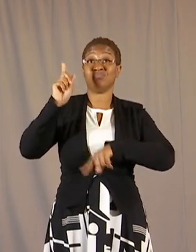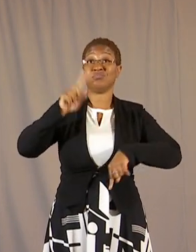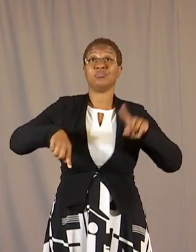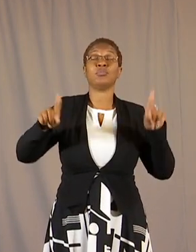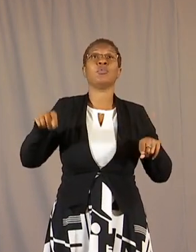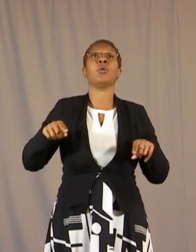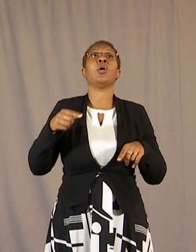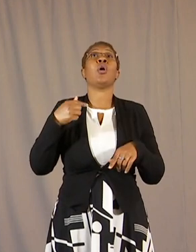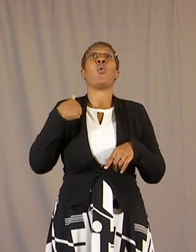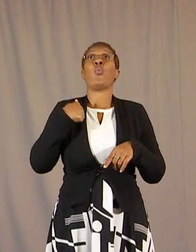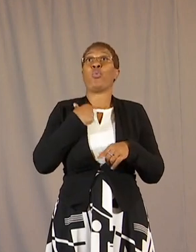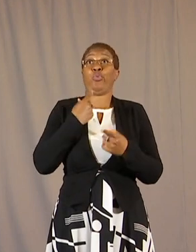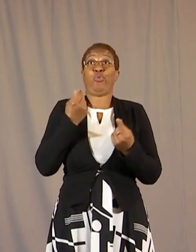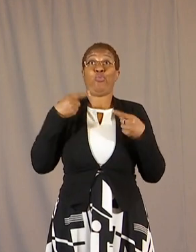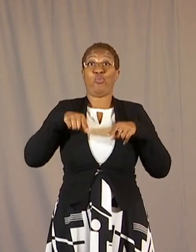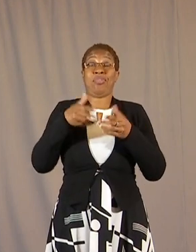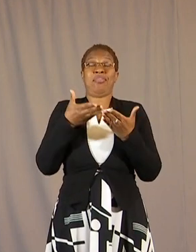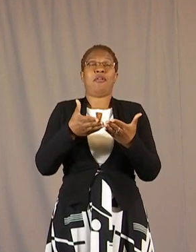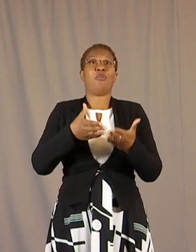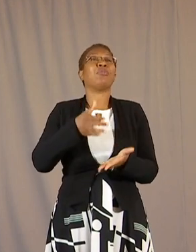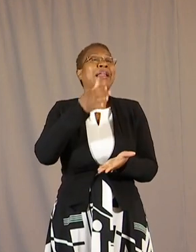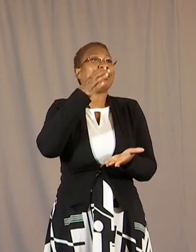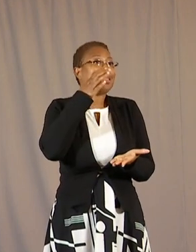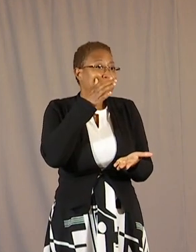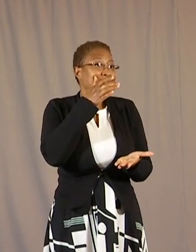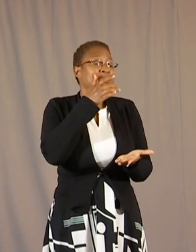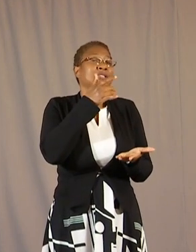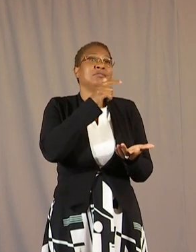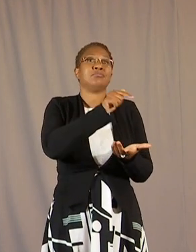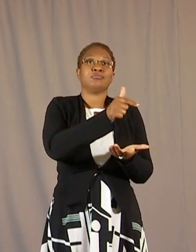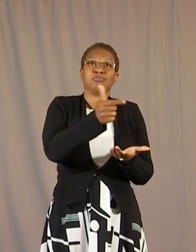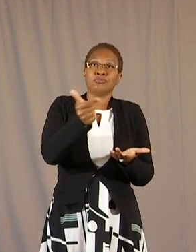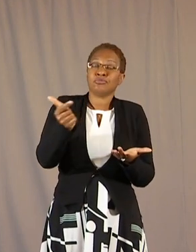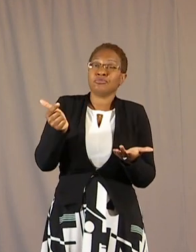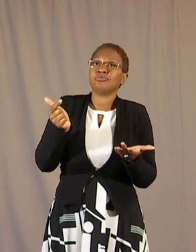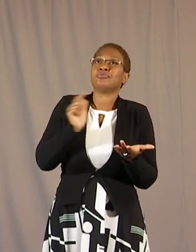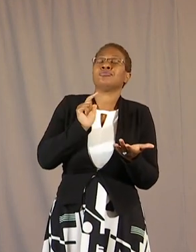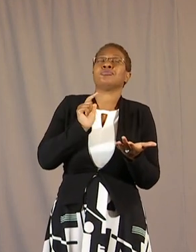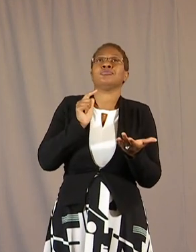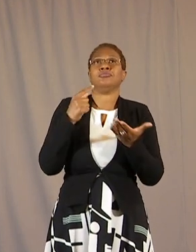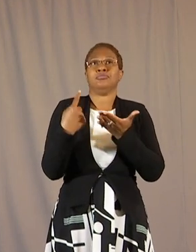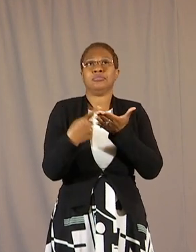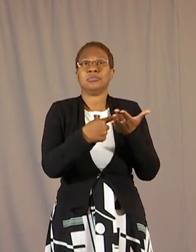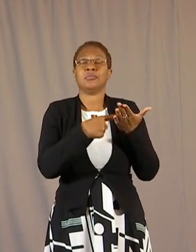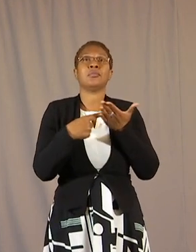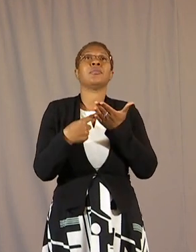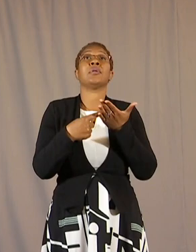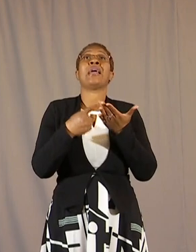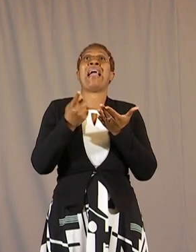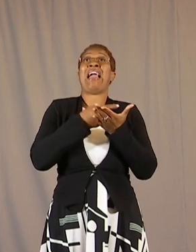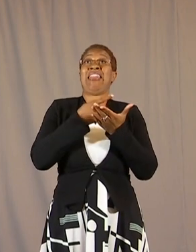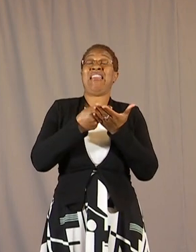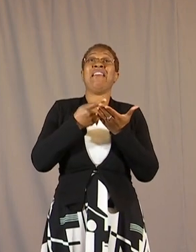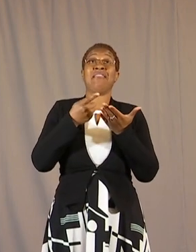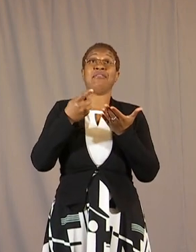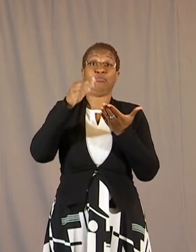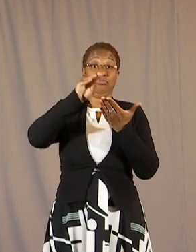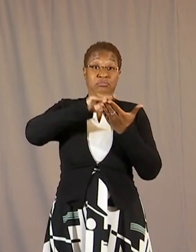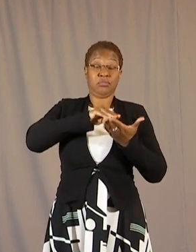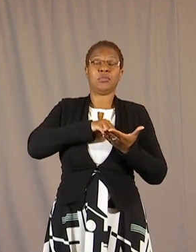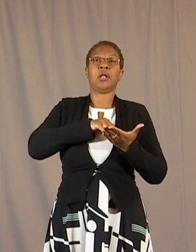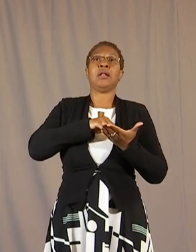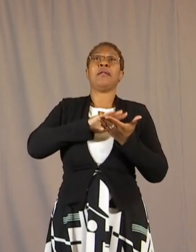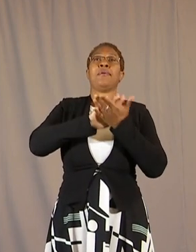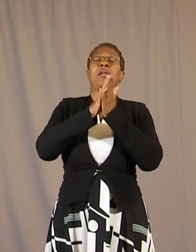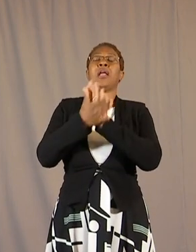one another, and we took that and we synthesized it into singular recommendations. So credit to